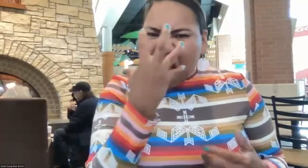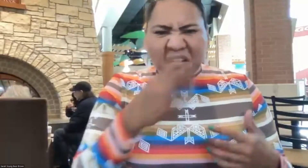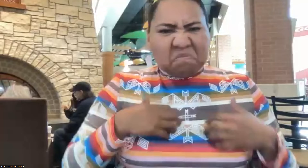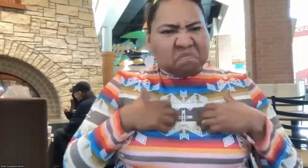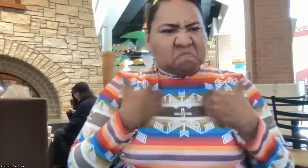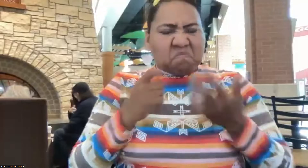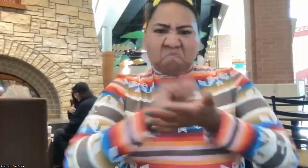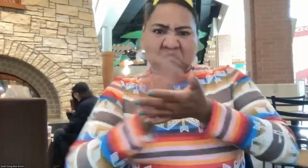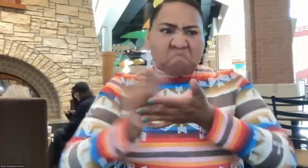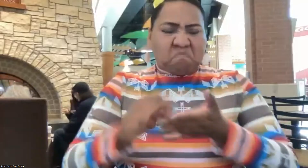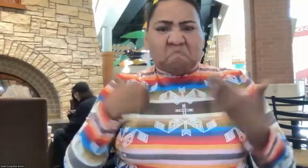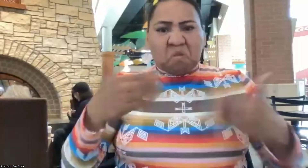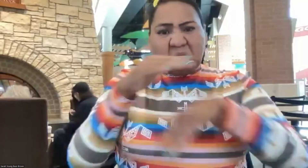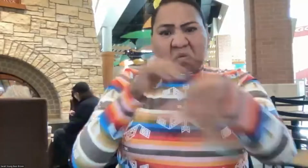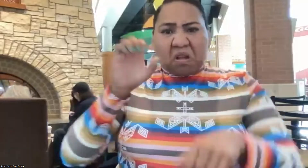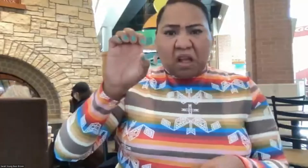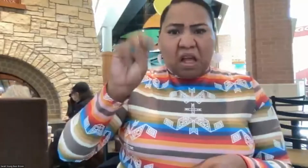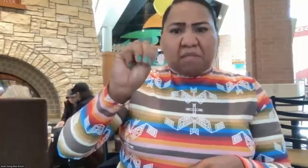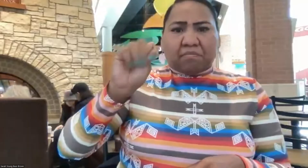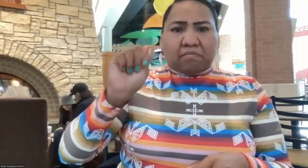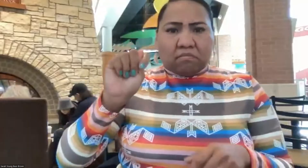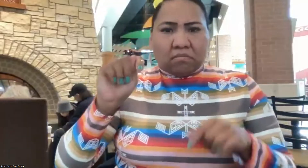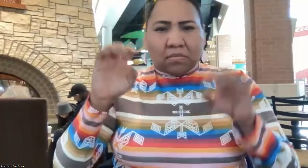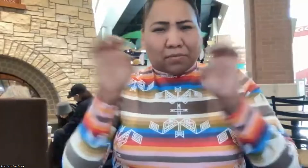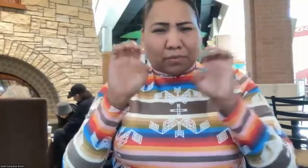And I remember the anger and the frustration